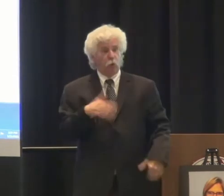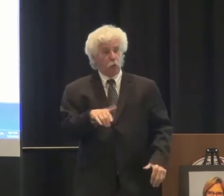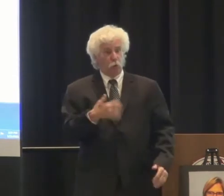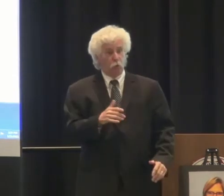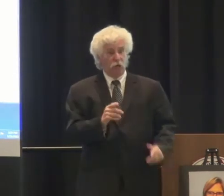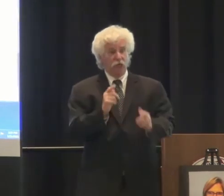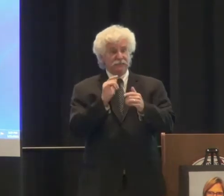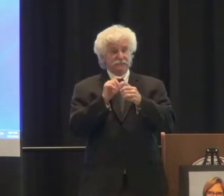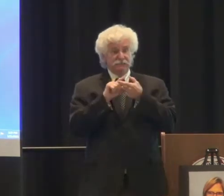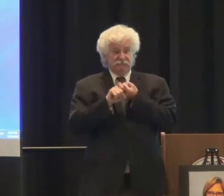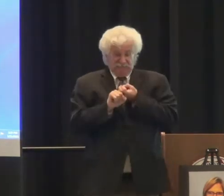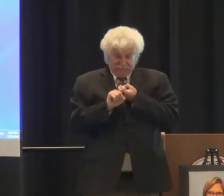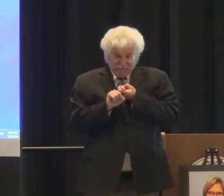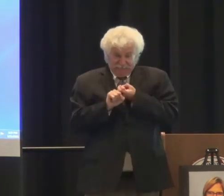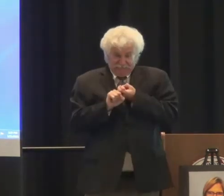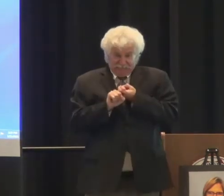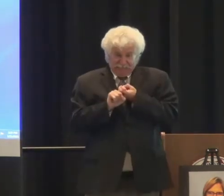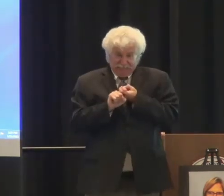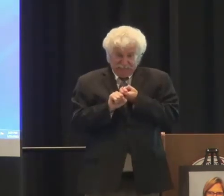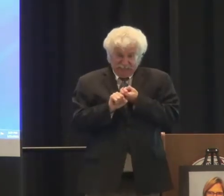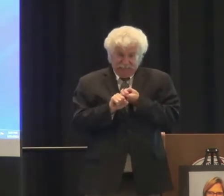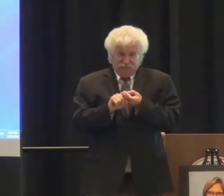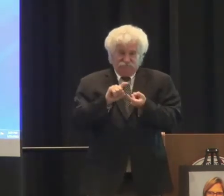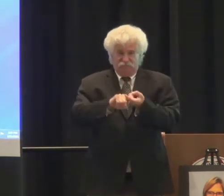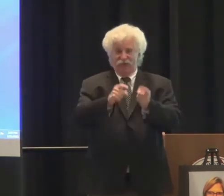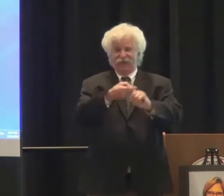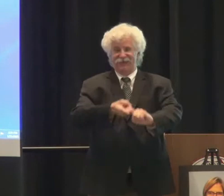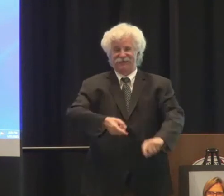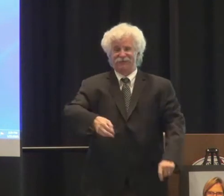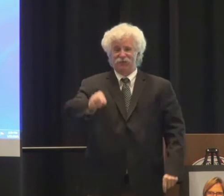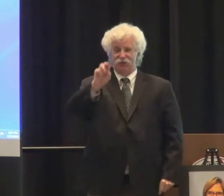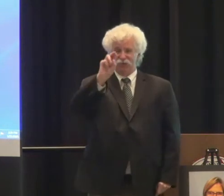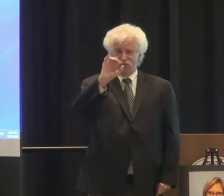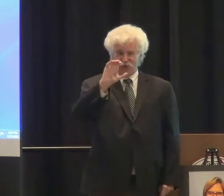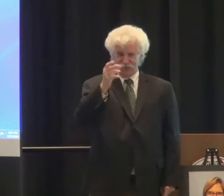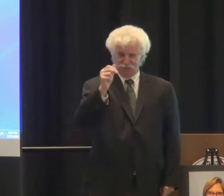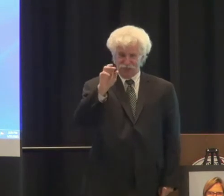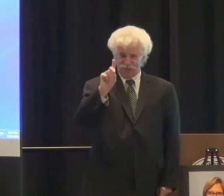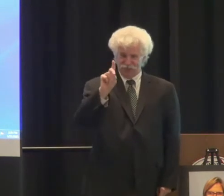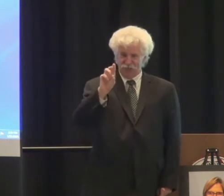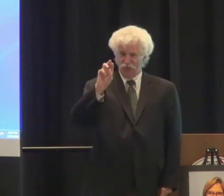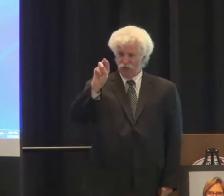meanings. Strong and fast. And that describes their friendship for life.